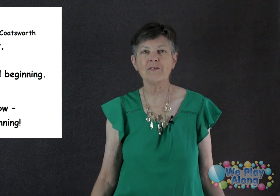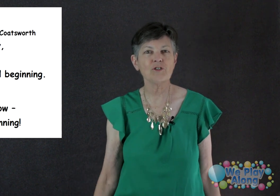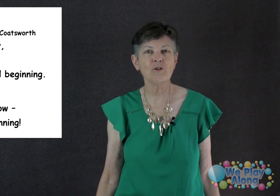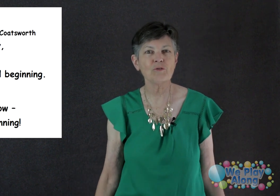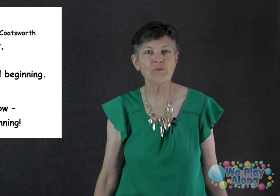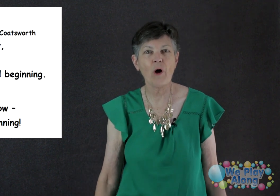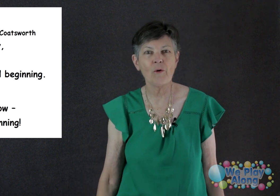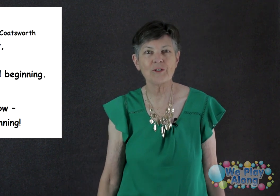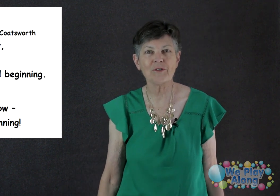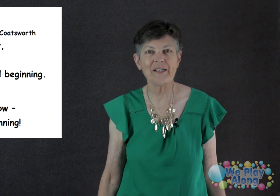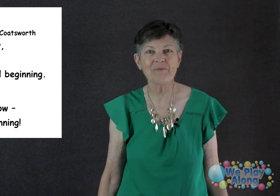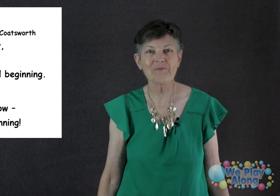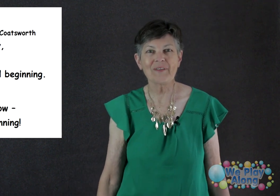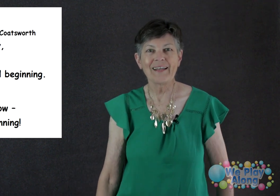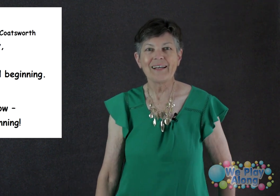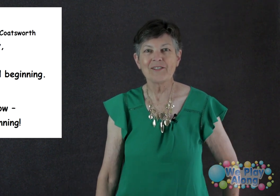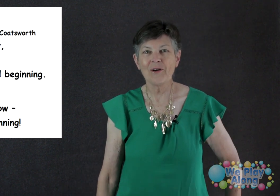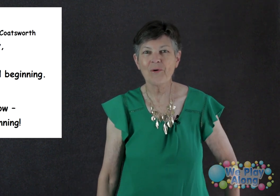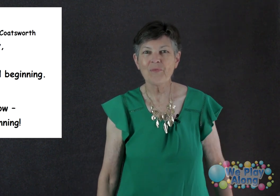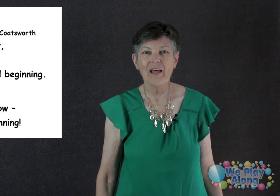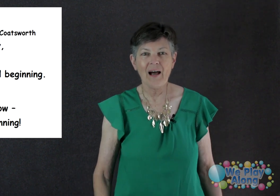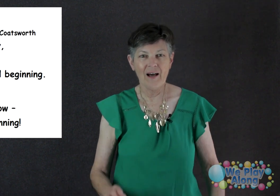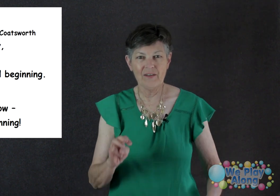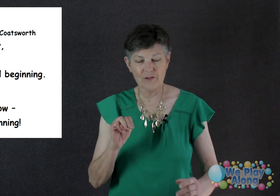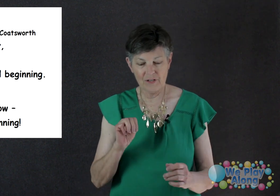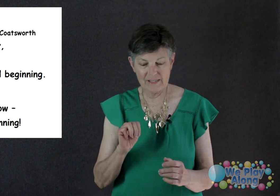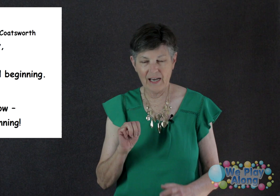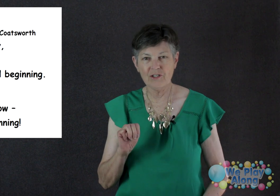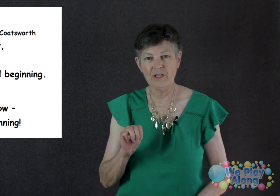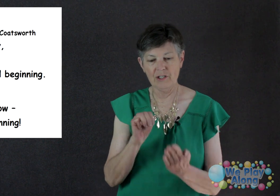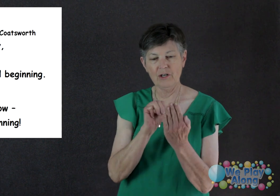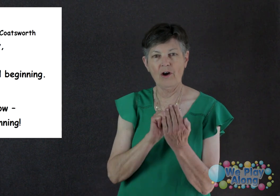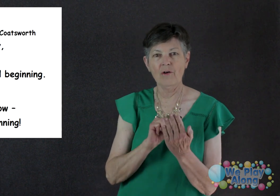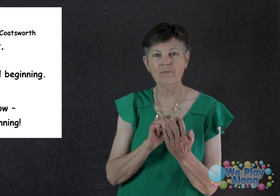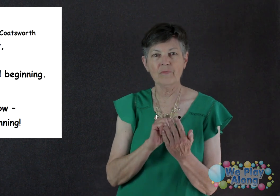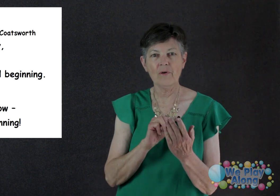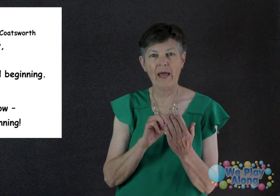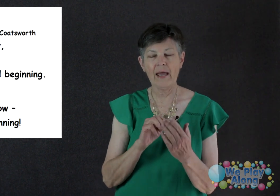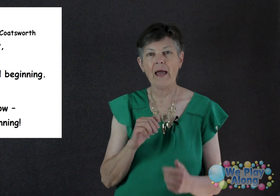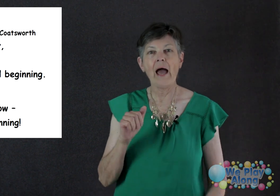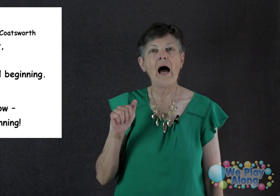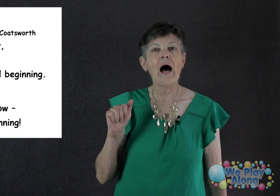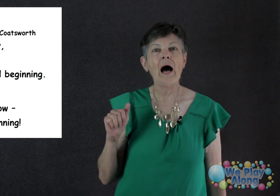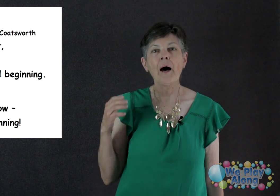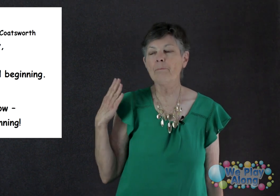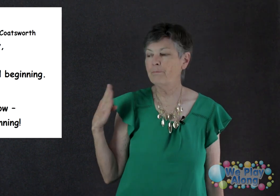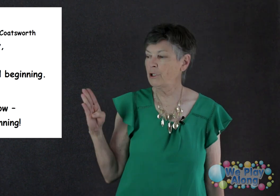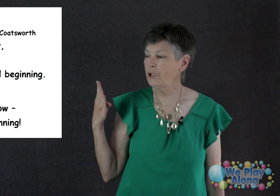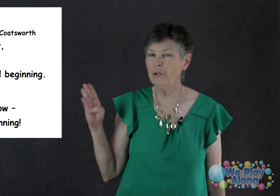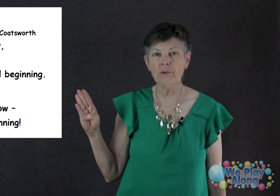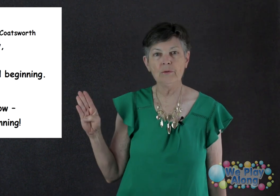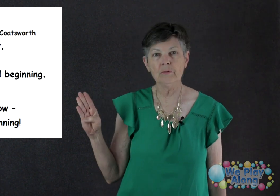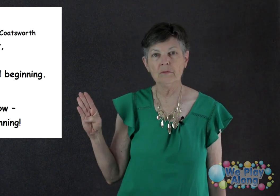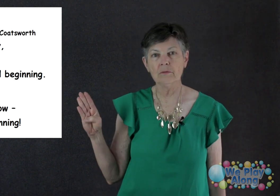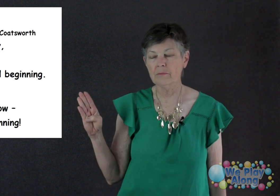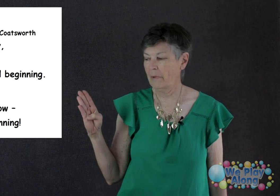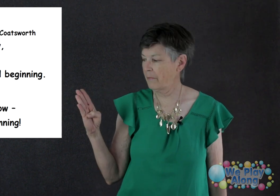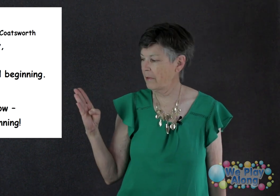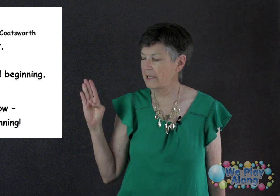of children's poetry. So these are the signs you need to know, okay? Blue, remember this